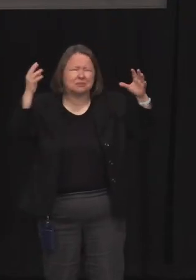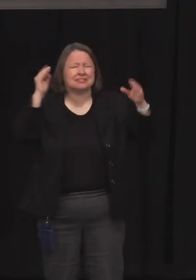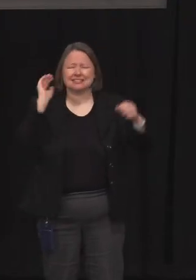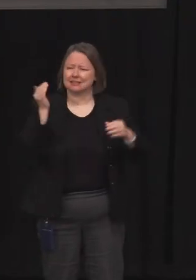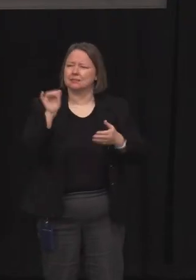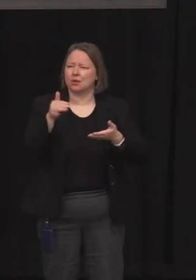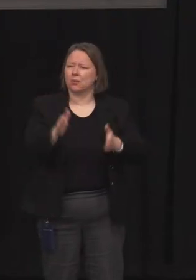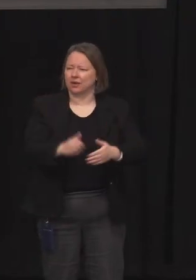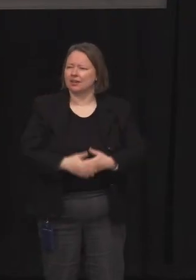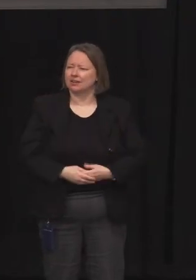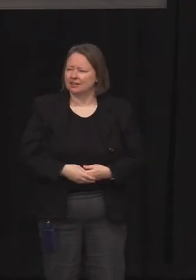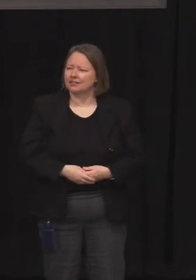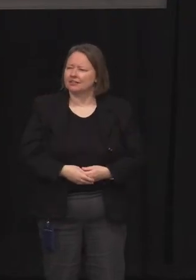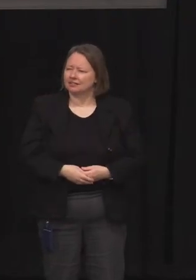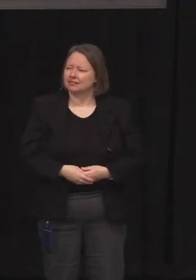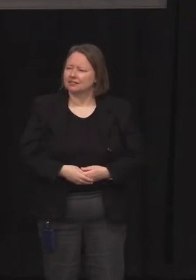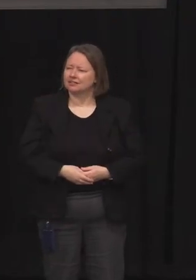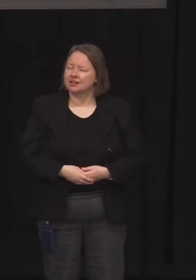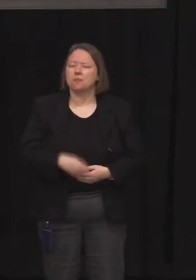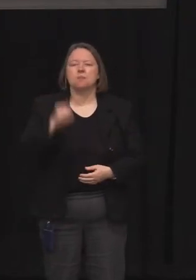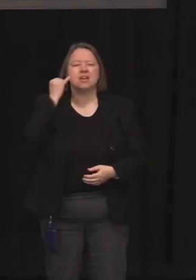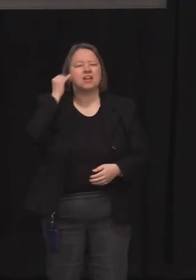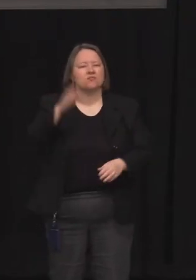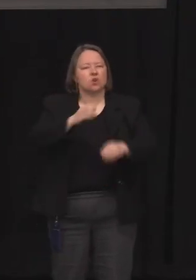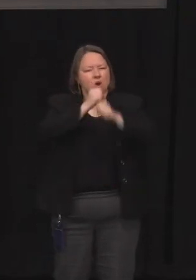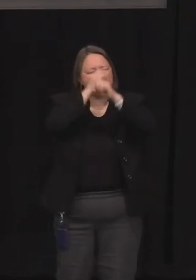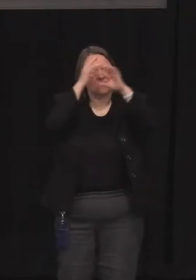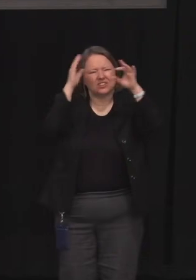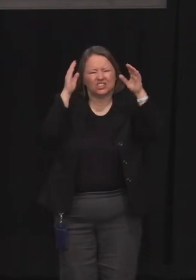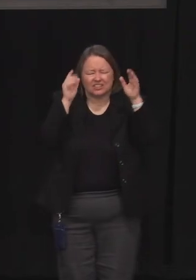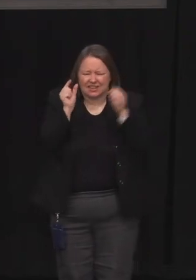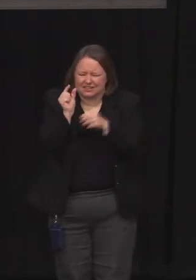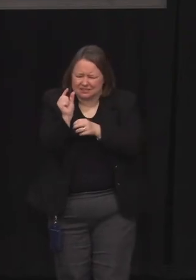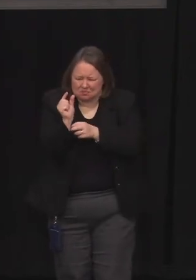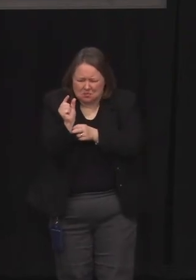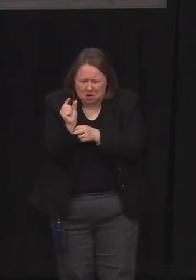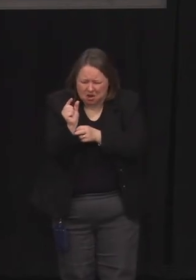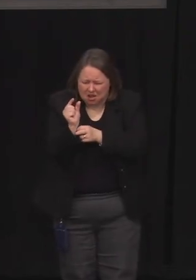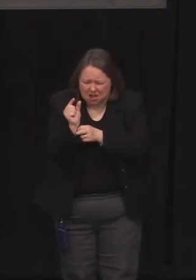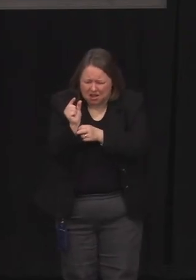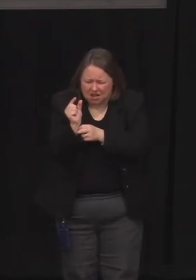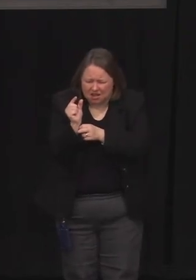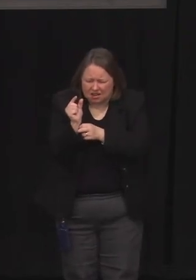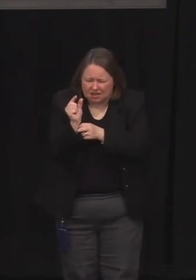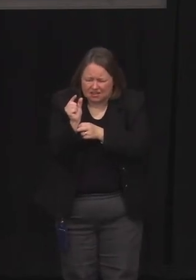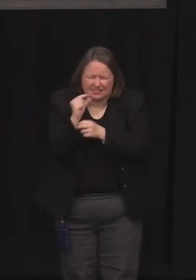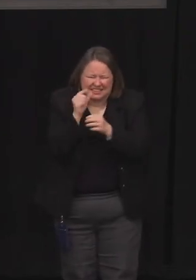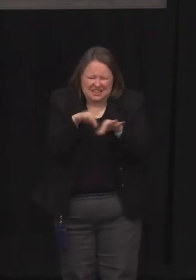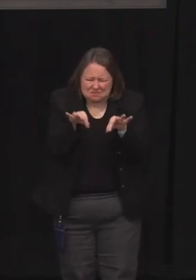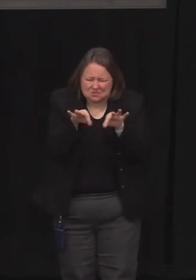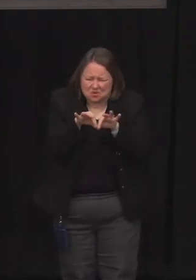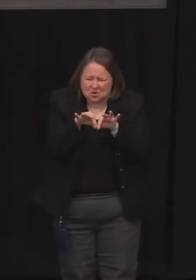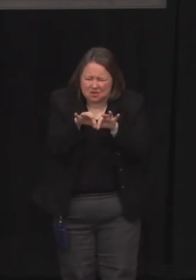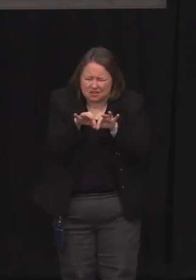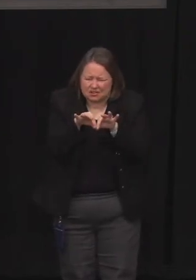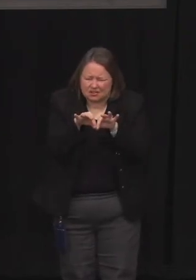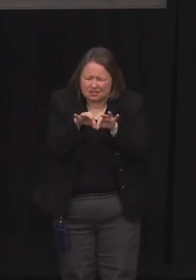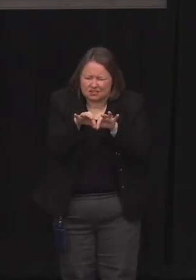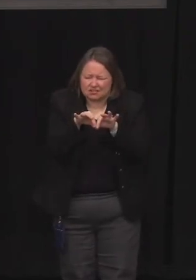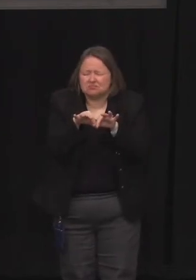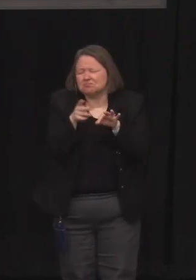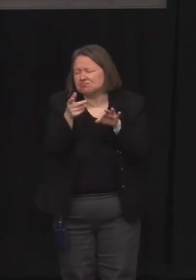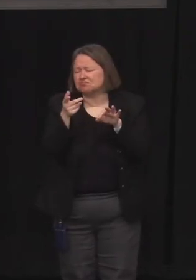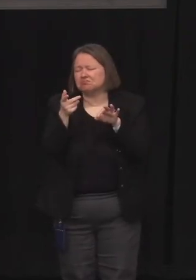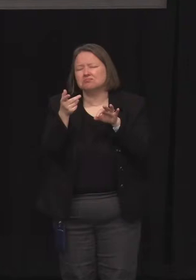way. But if the vision is so small and so insignificant that one could accomplish